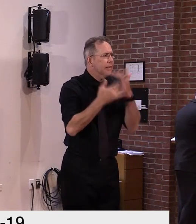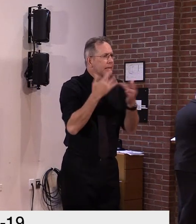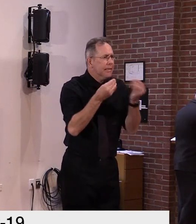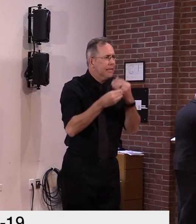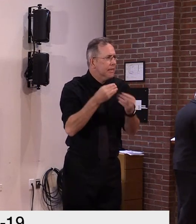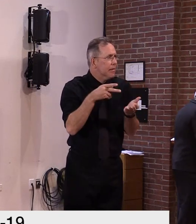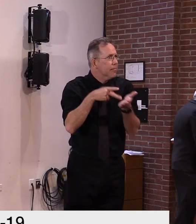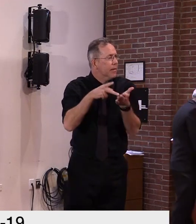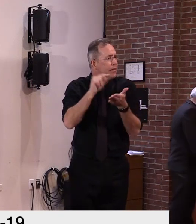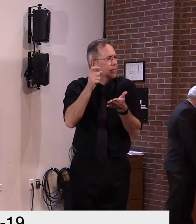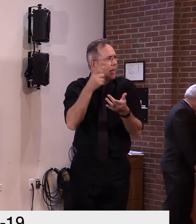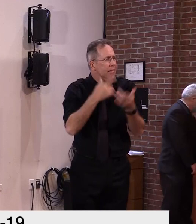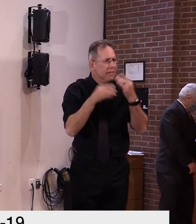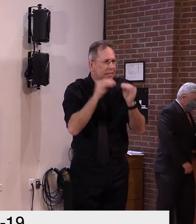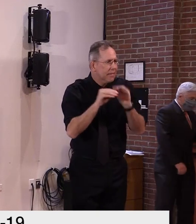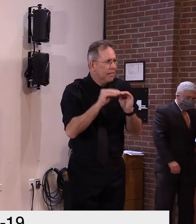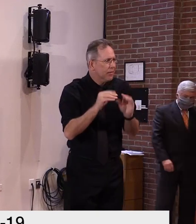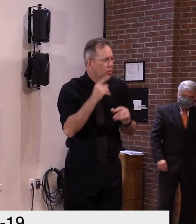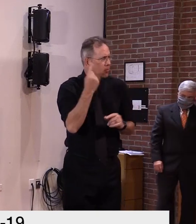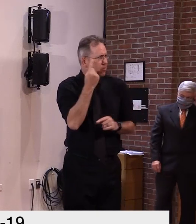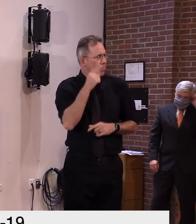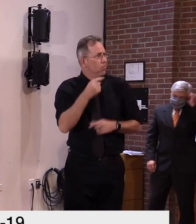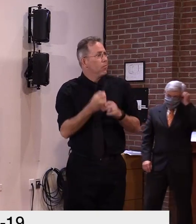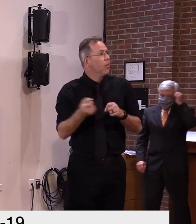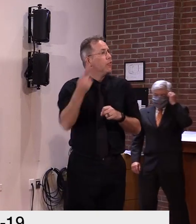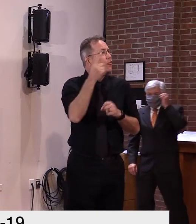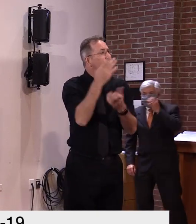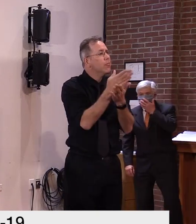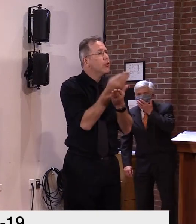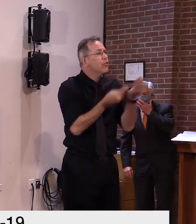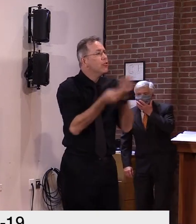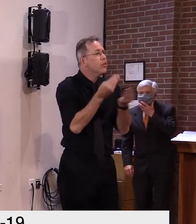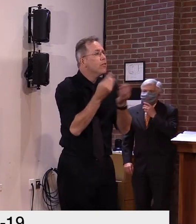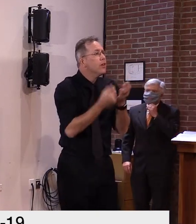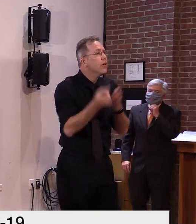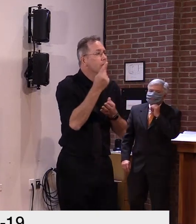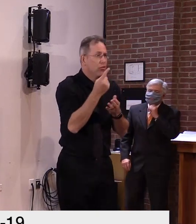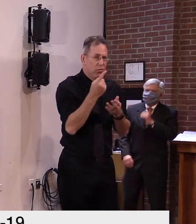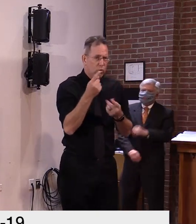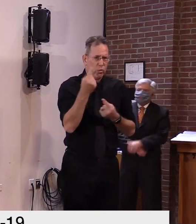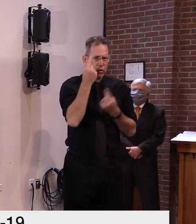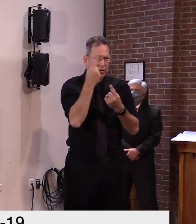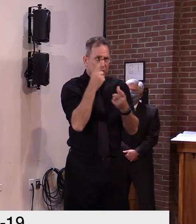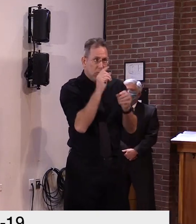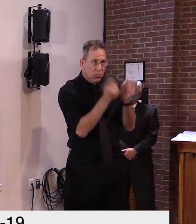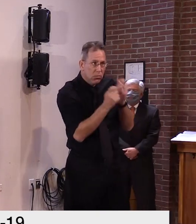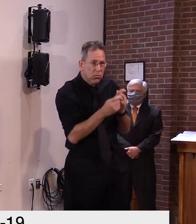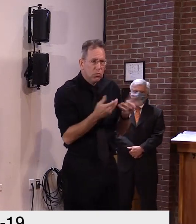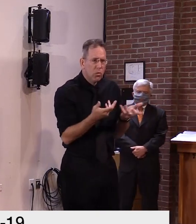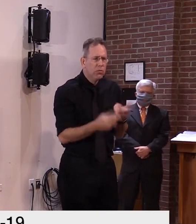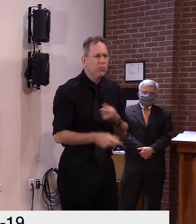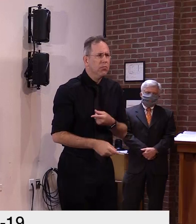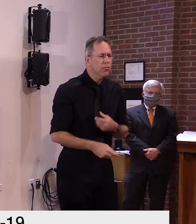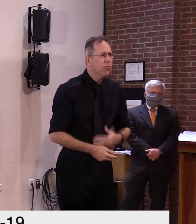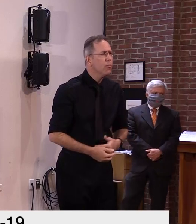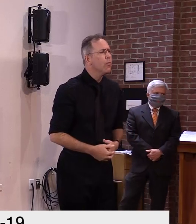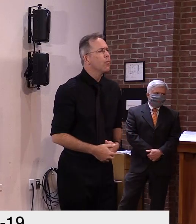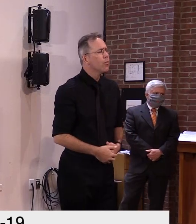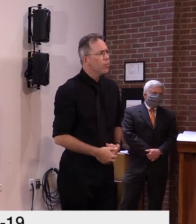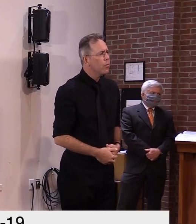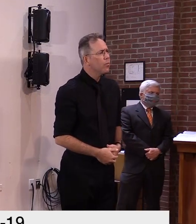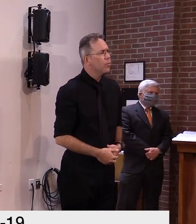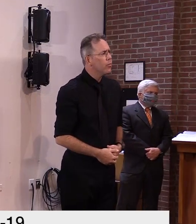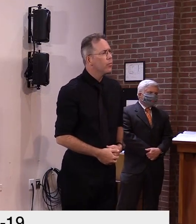revenues. And I'm sure that in your region in particular, with the border being shut down, you haven't seen as